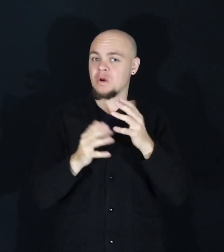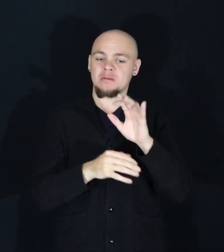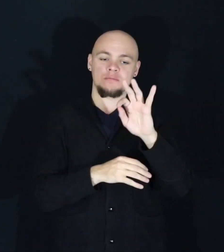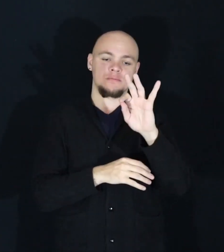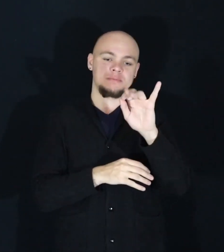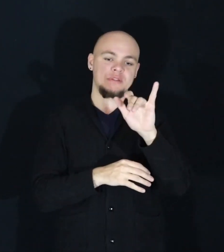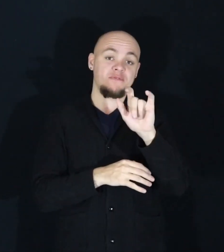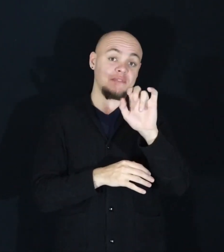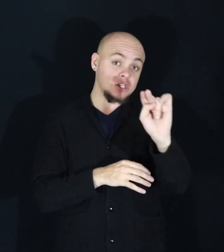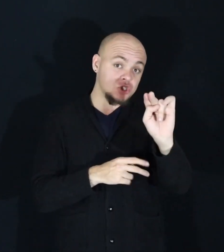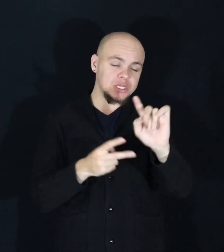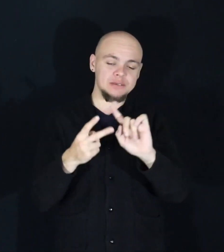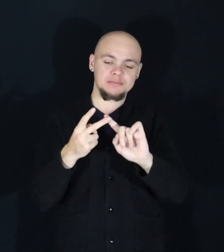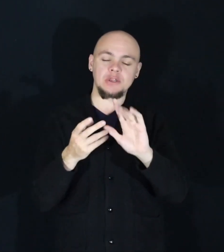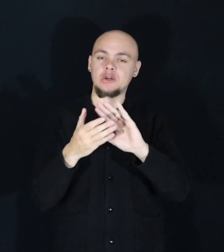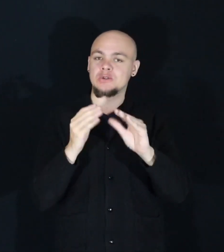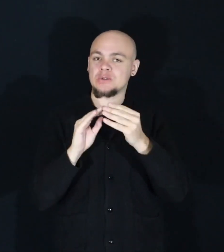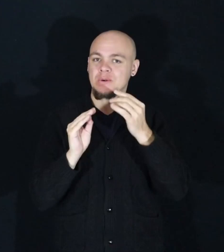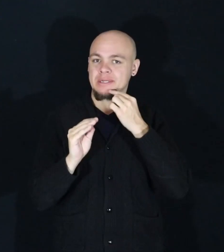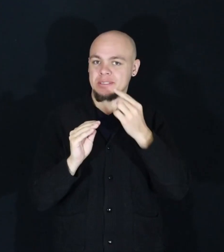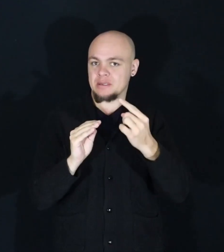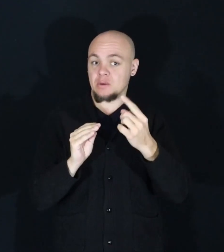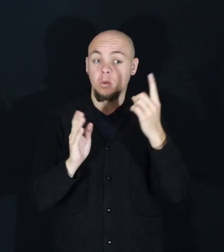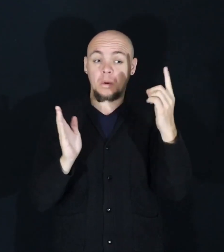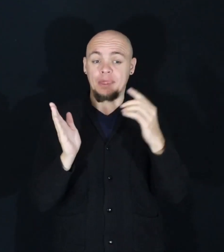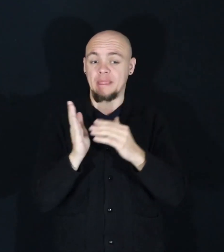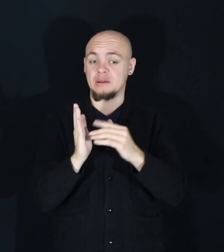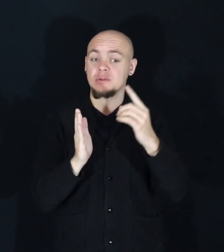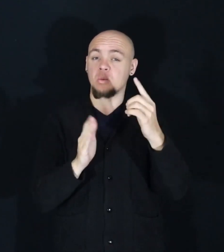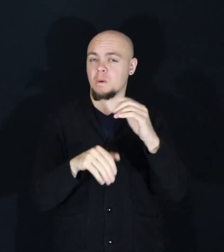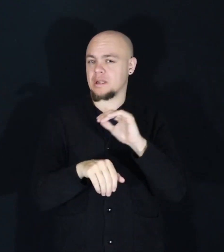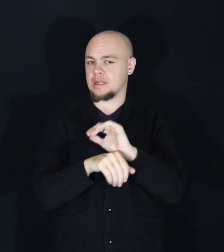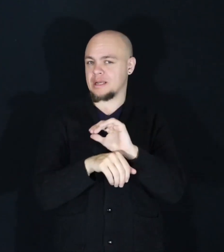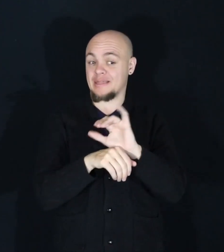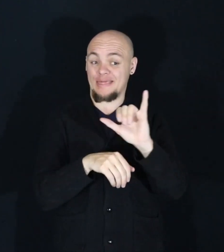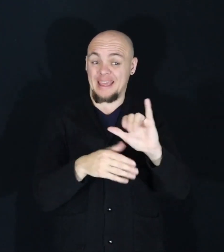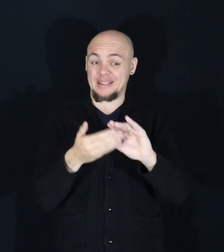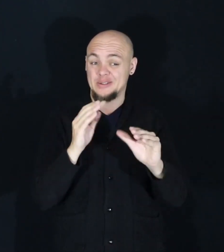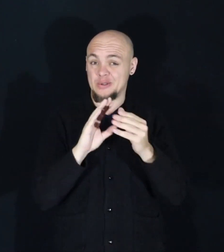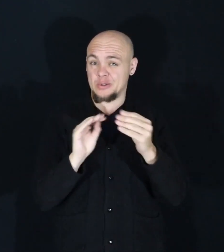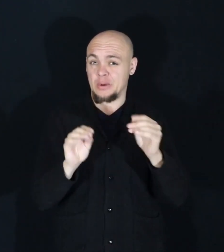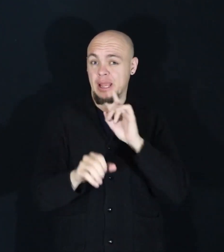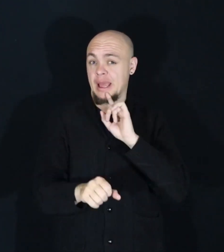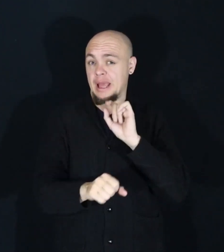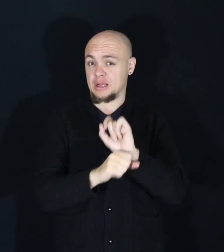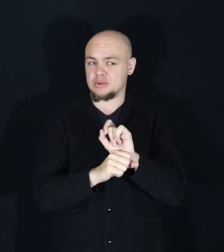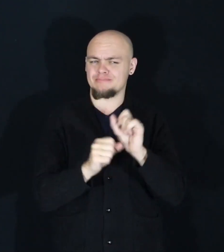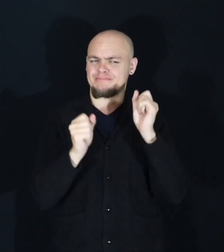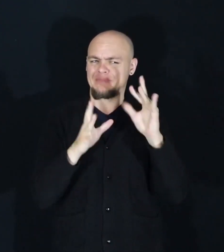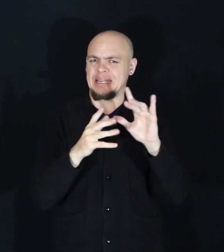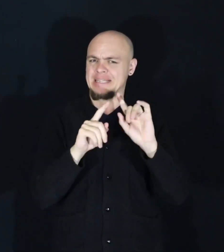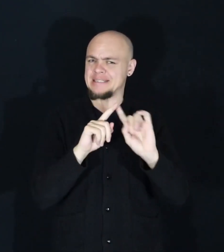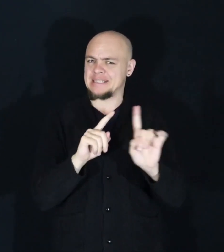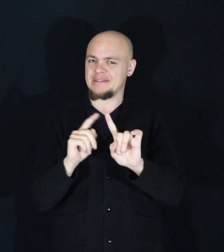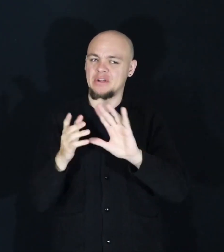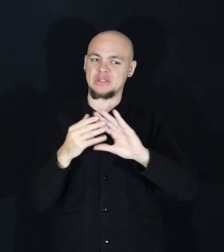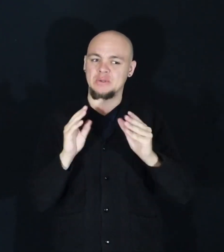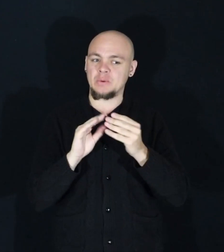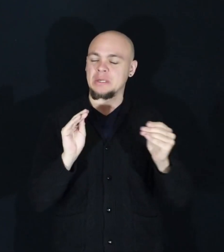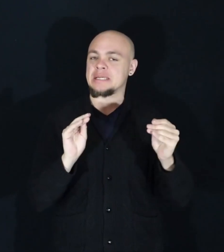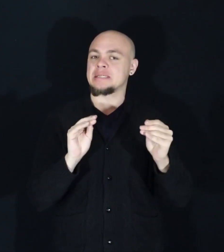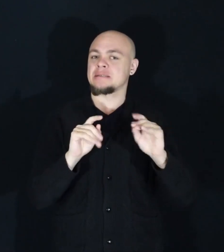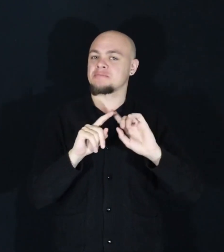and storytelling. See, the story of 1001 Nights is actually many different stories compiled by many